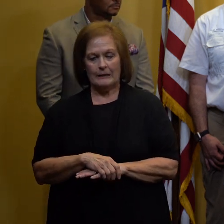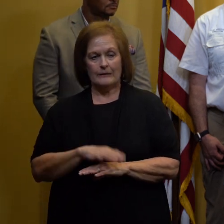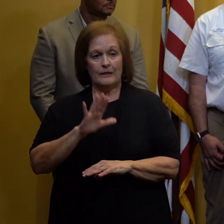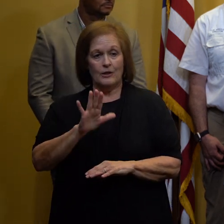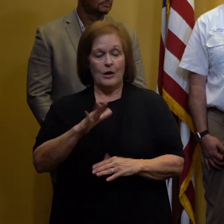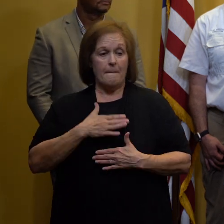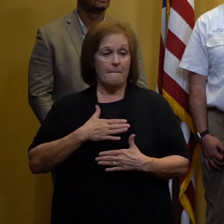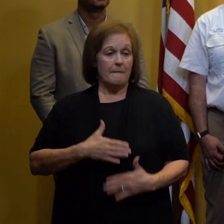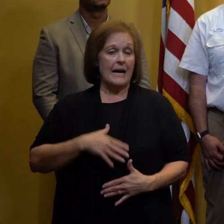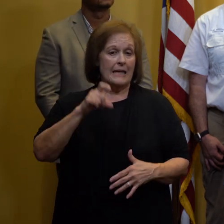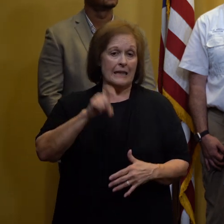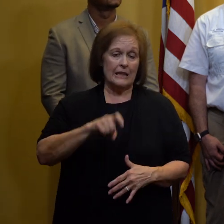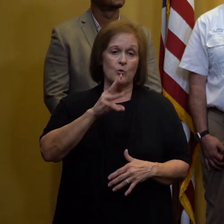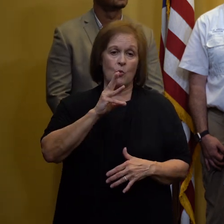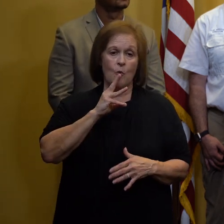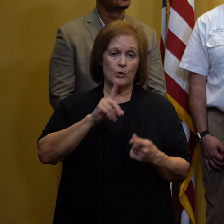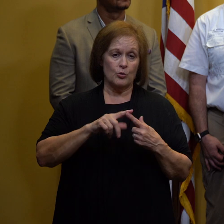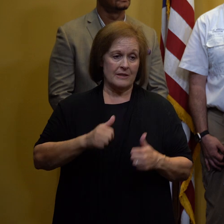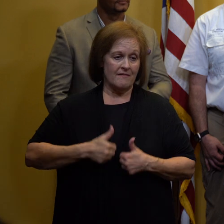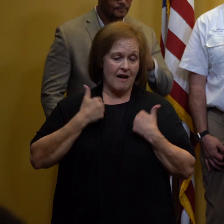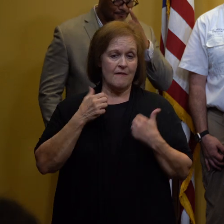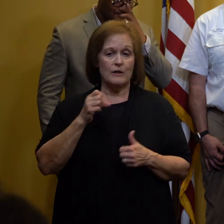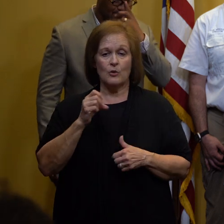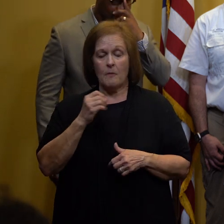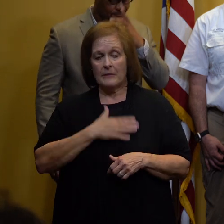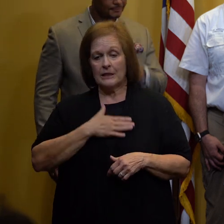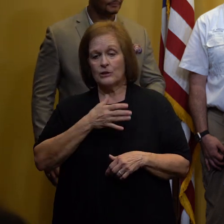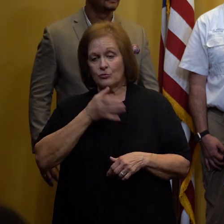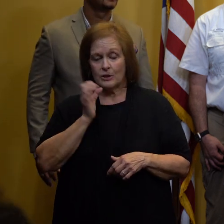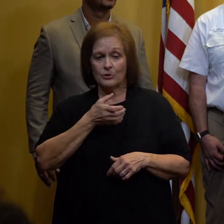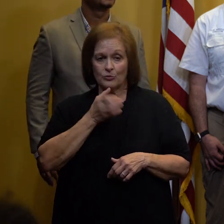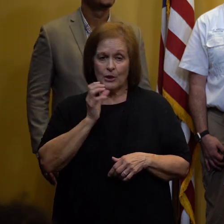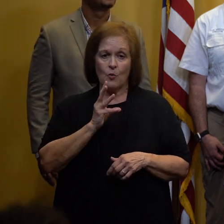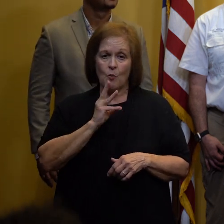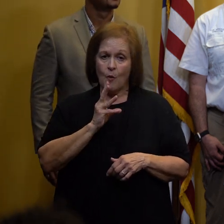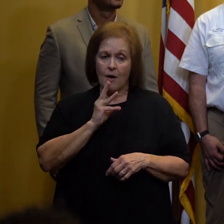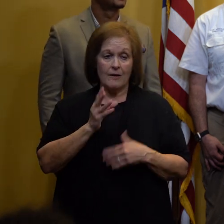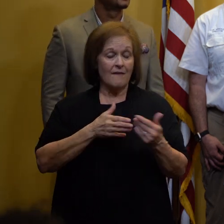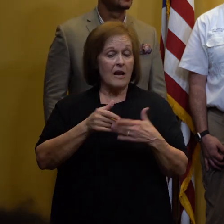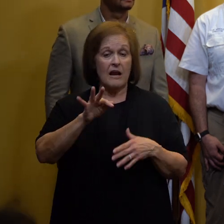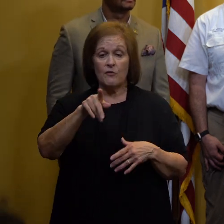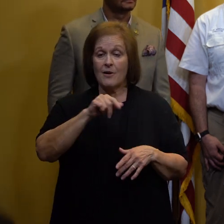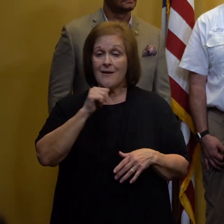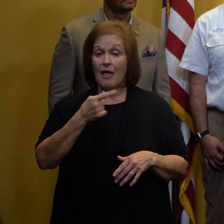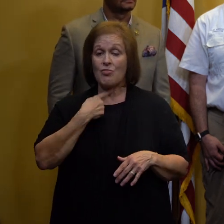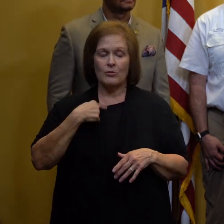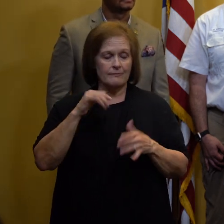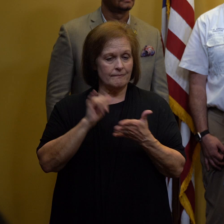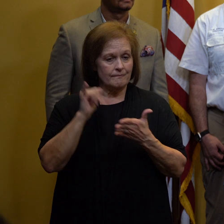Your body needs water to survive. So drink water early, often, and even if you're not thirsty. So stay